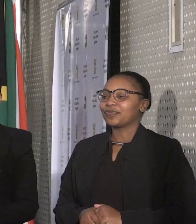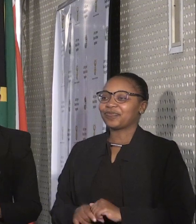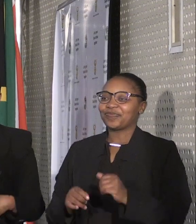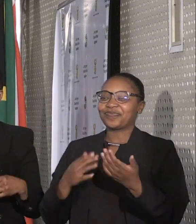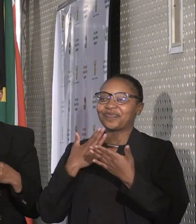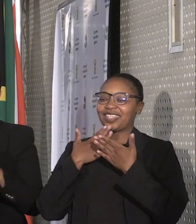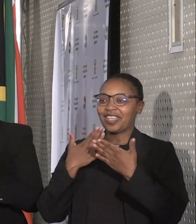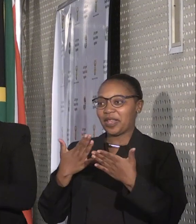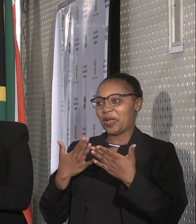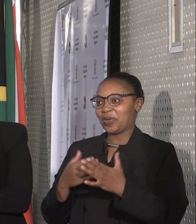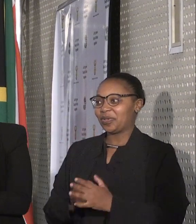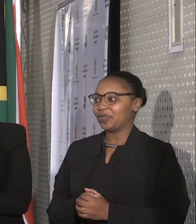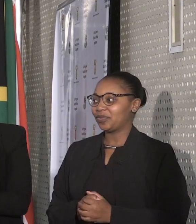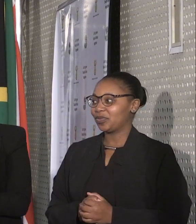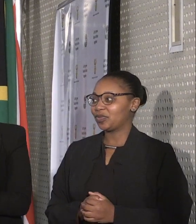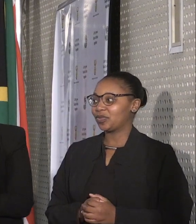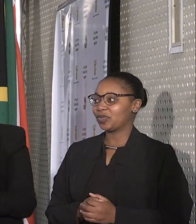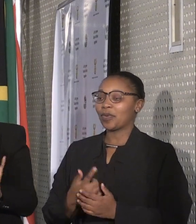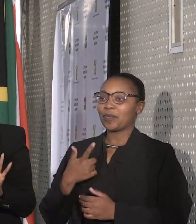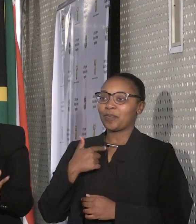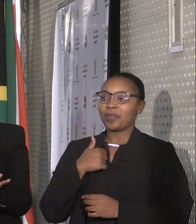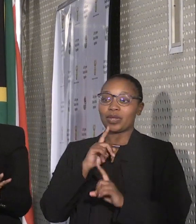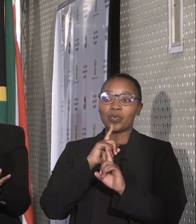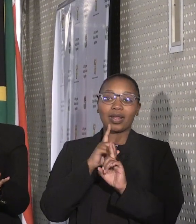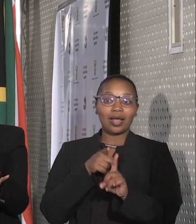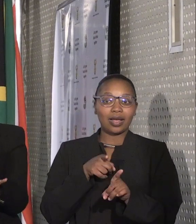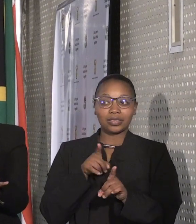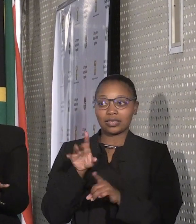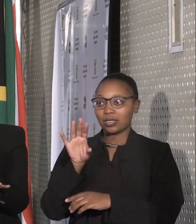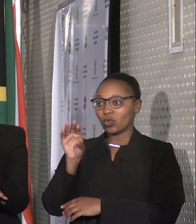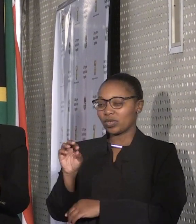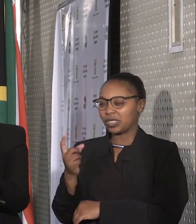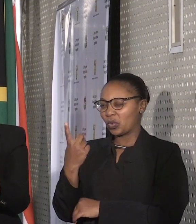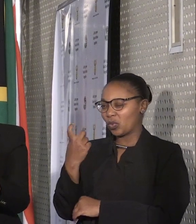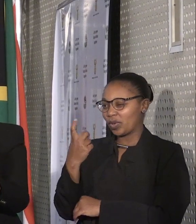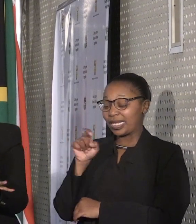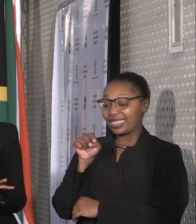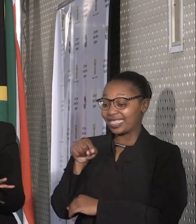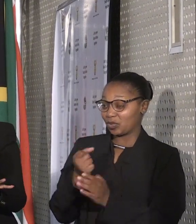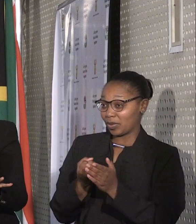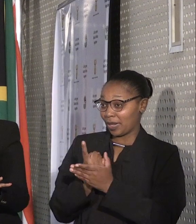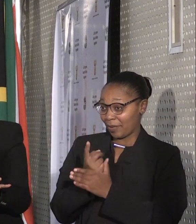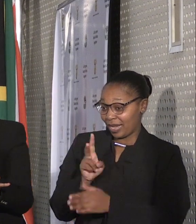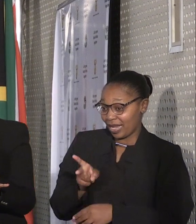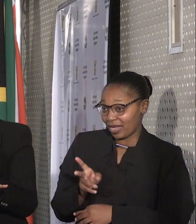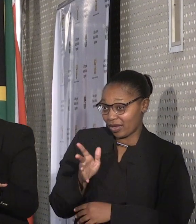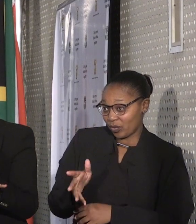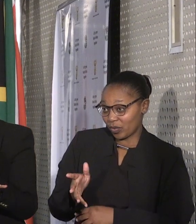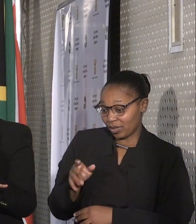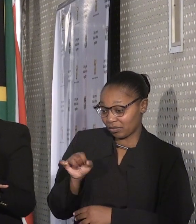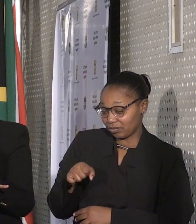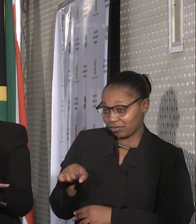Thank you. So I'm only going to ask answer to the question, will this happen again?